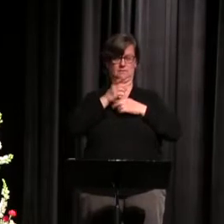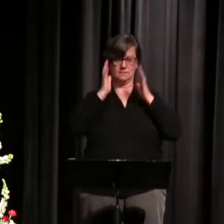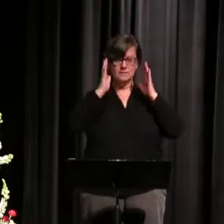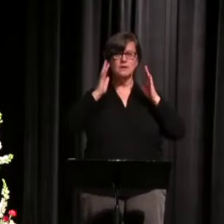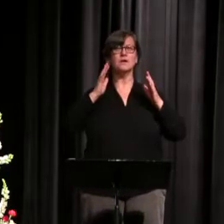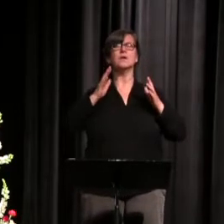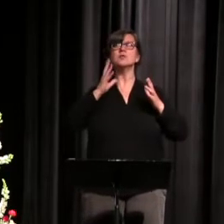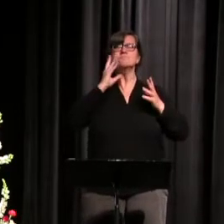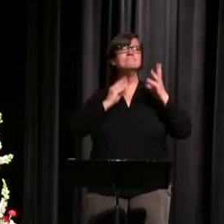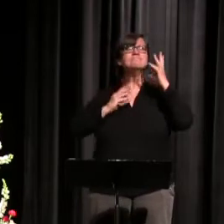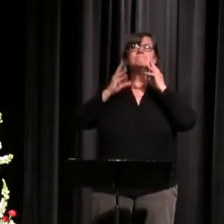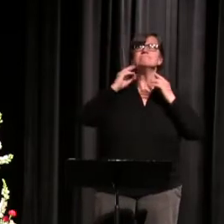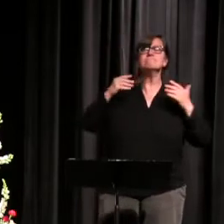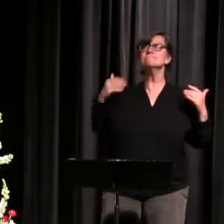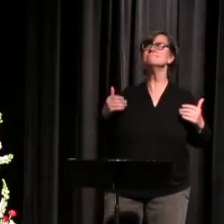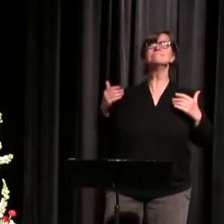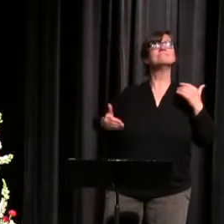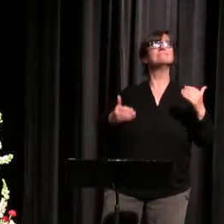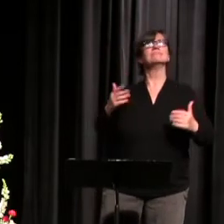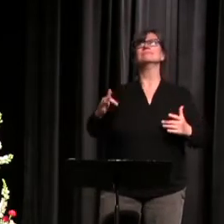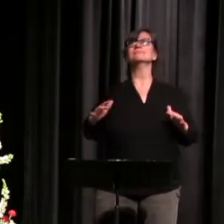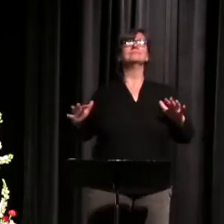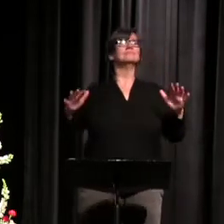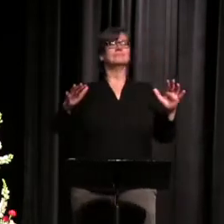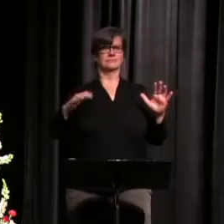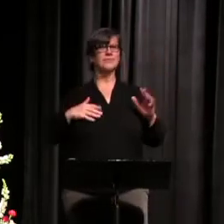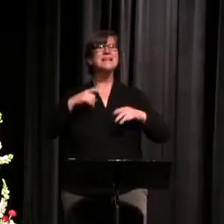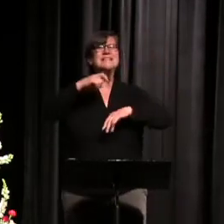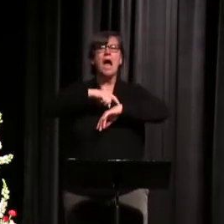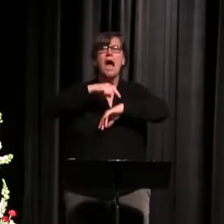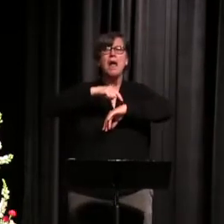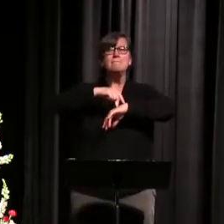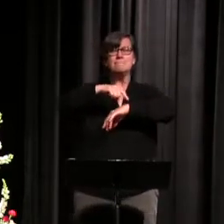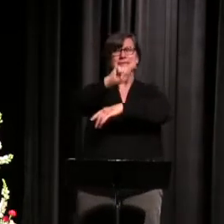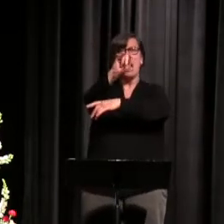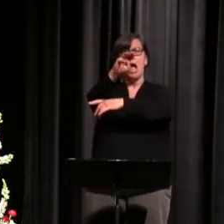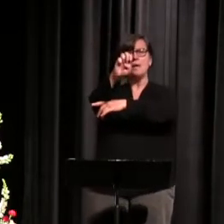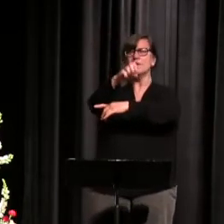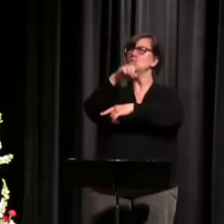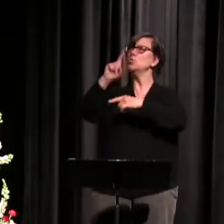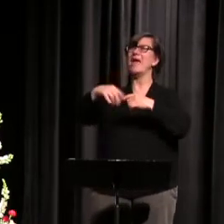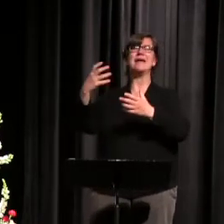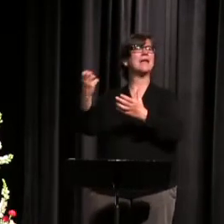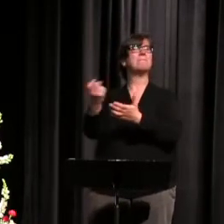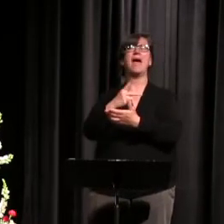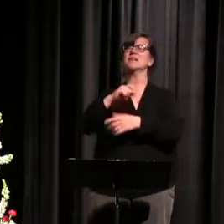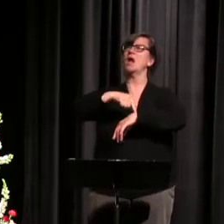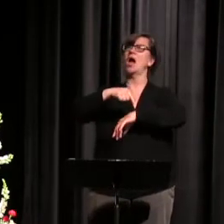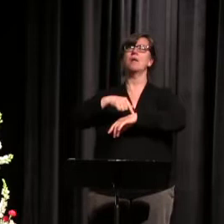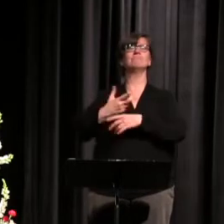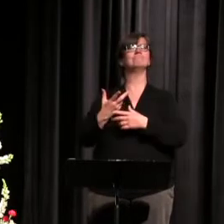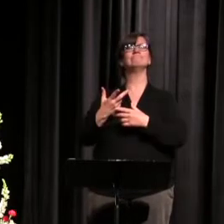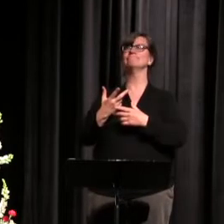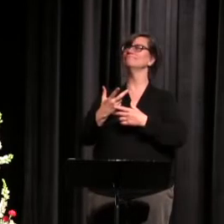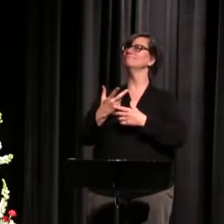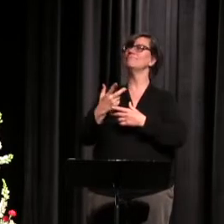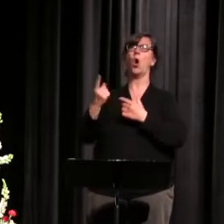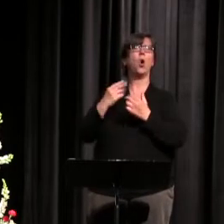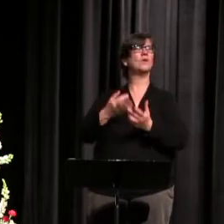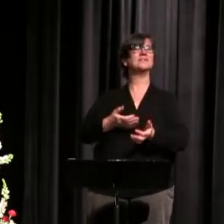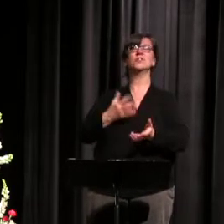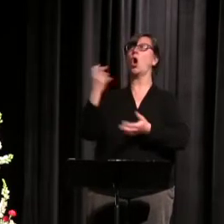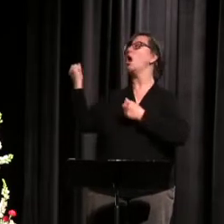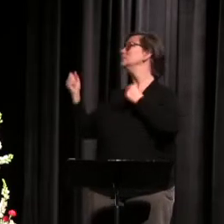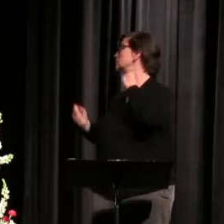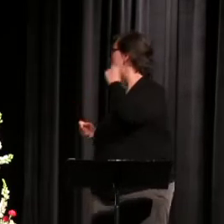never wasted time. Time is the one thing you can never get back, but something you can always give.